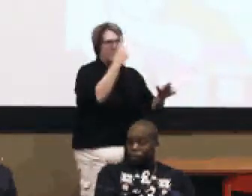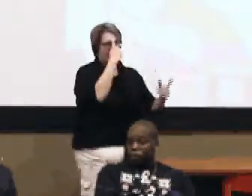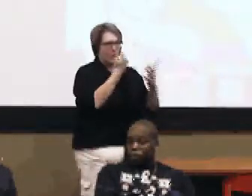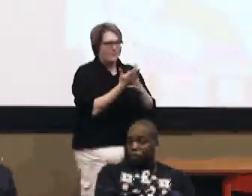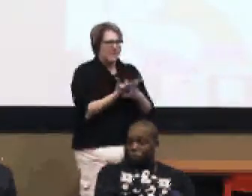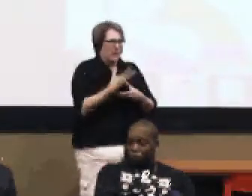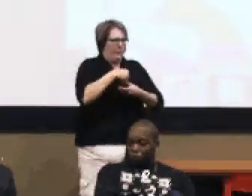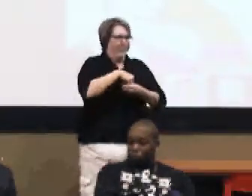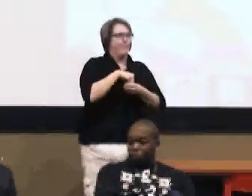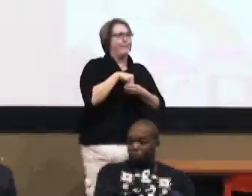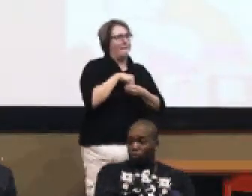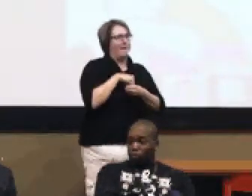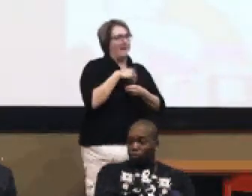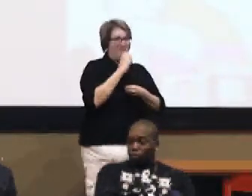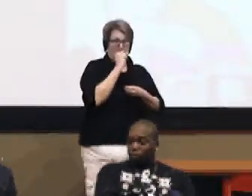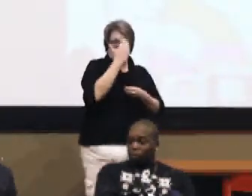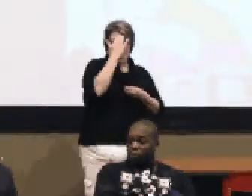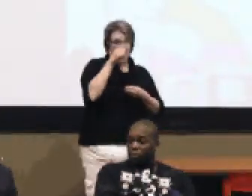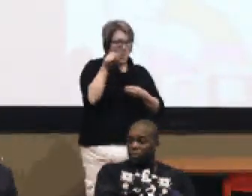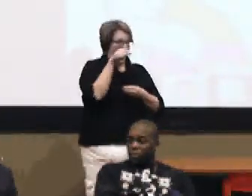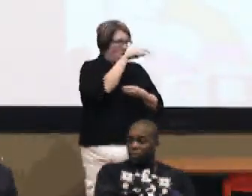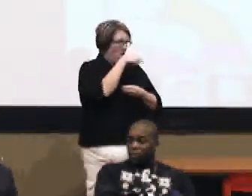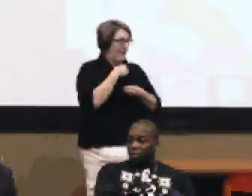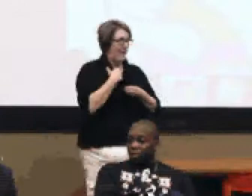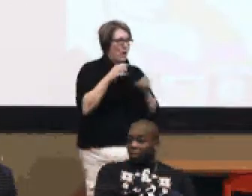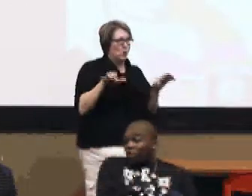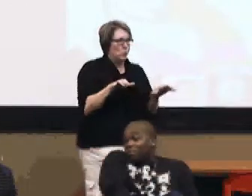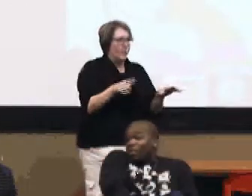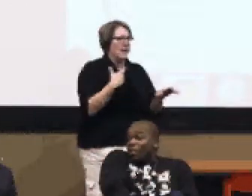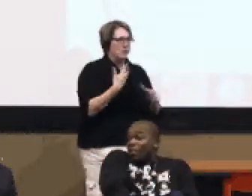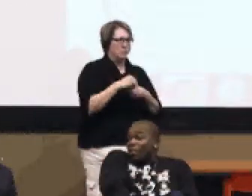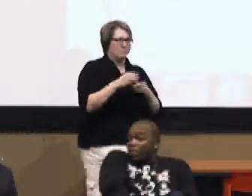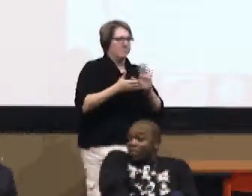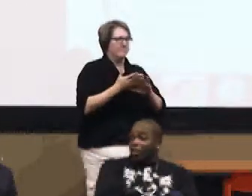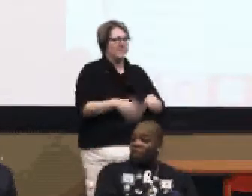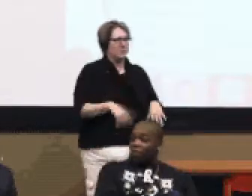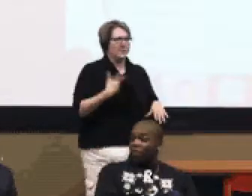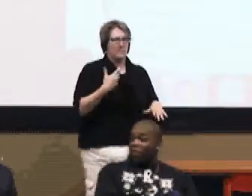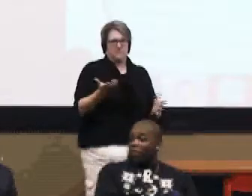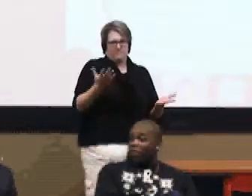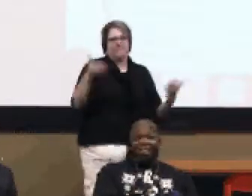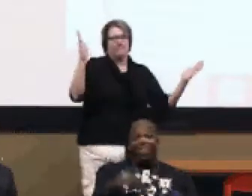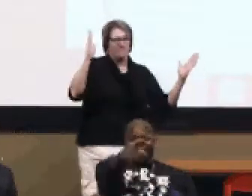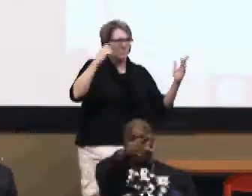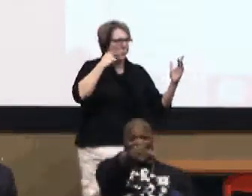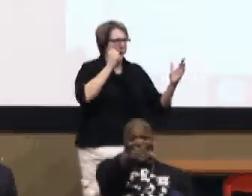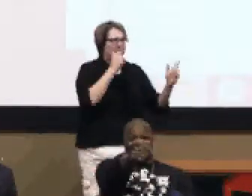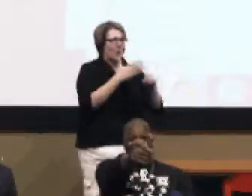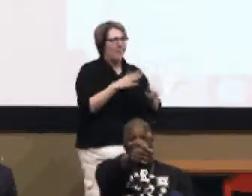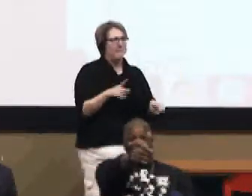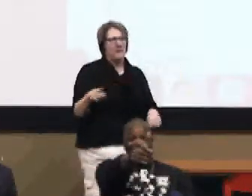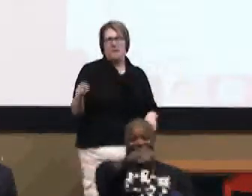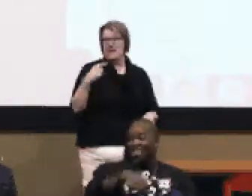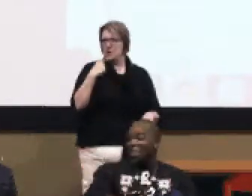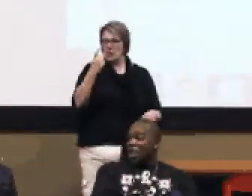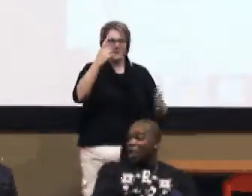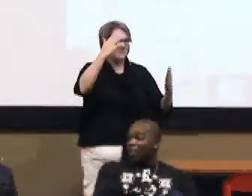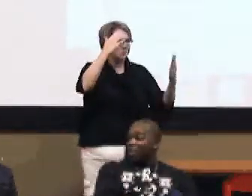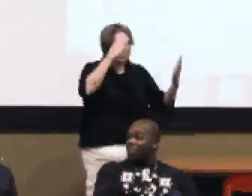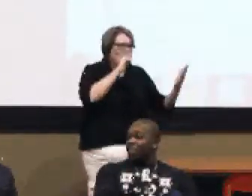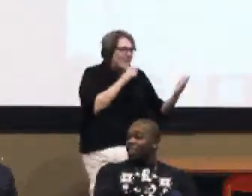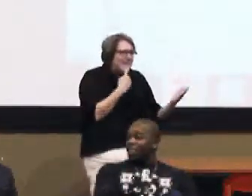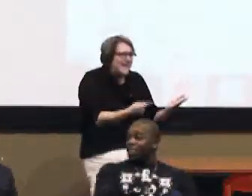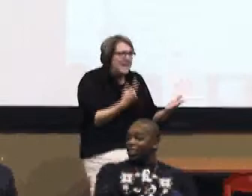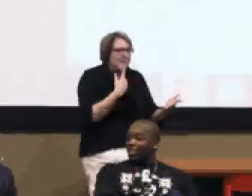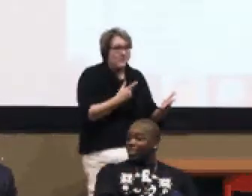vacuum. What would I do if I didn't know what was done? And fuck up. It doesn't matter what anyone else is doing. It doesn't. It's just like literally,